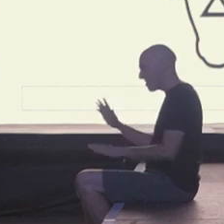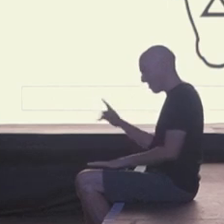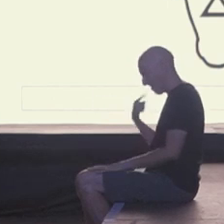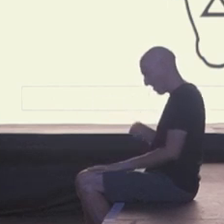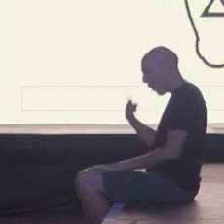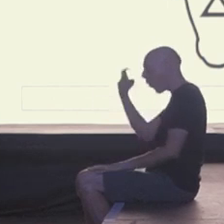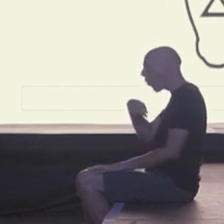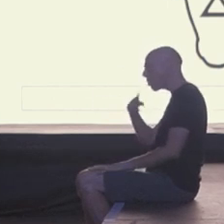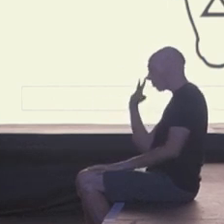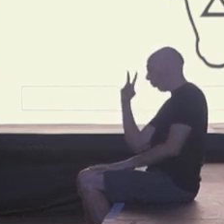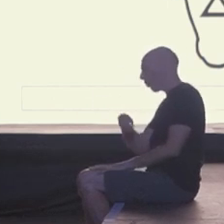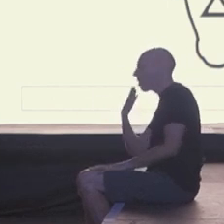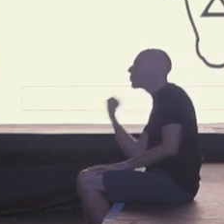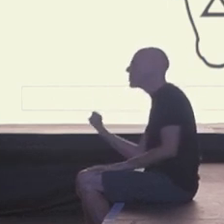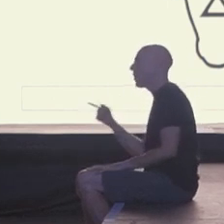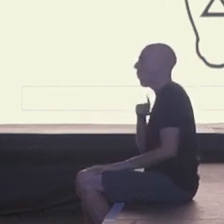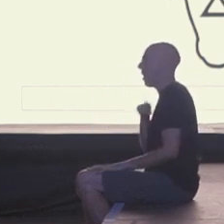youthful. I'm actually 65.